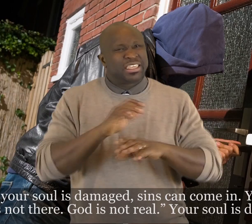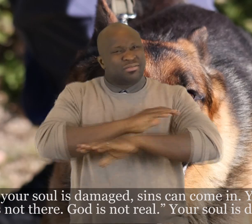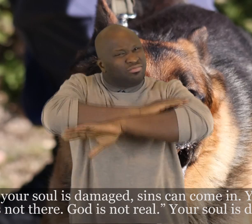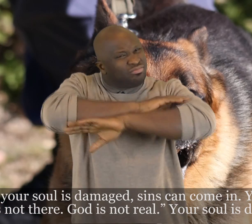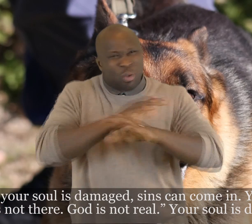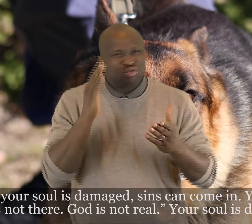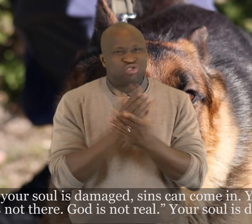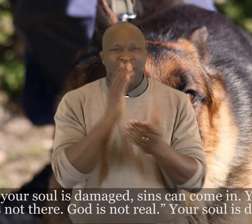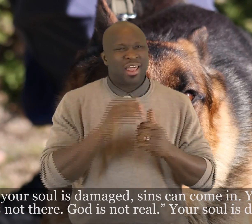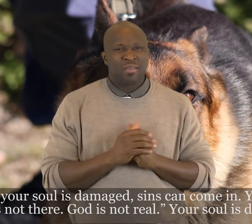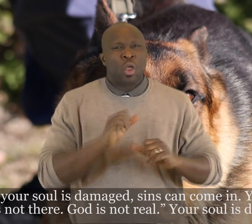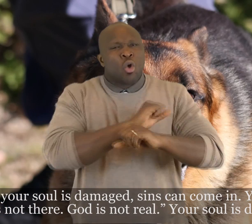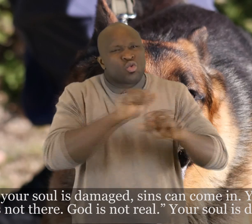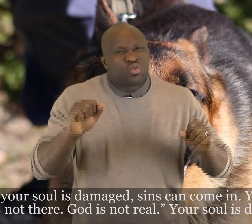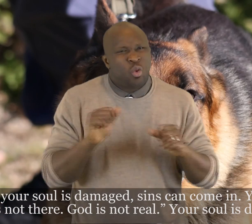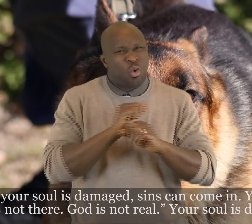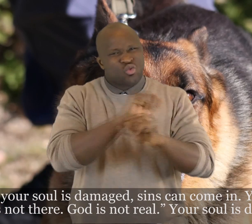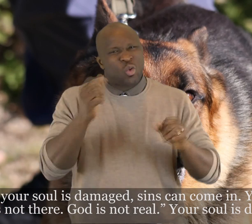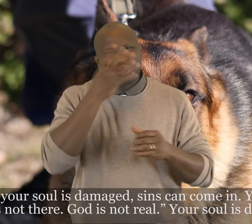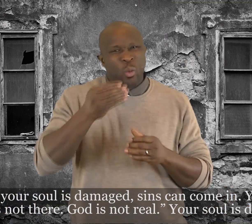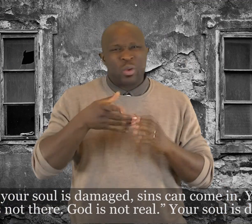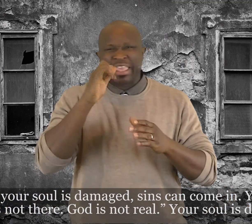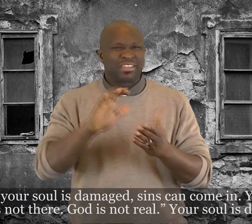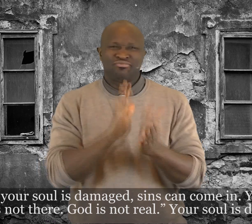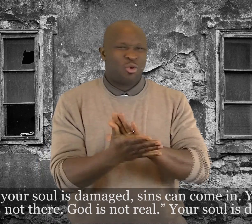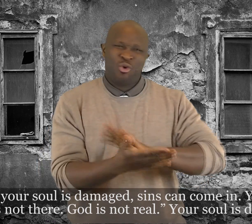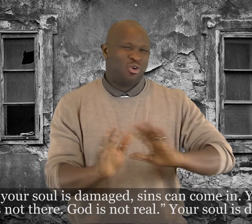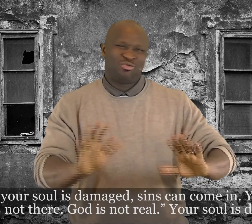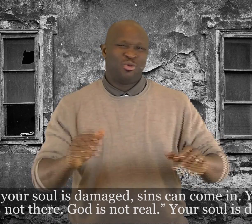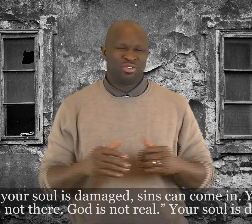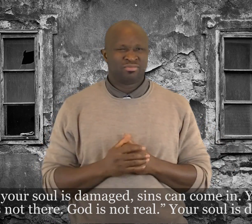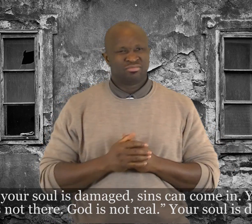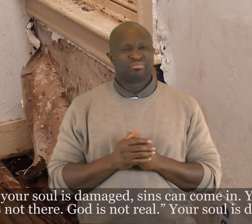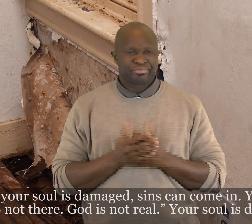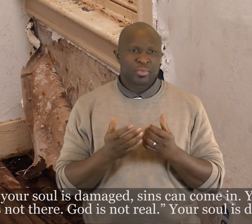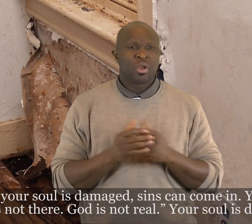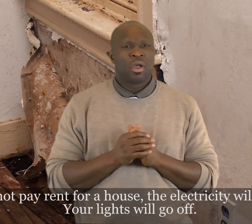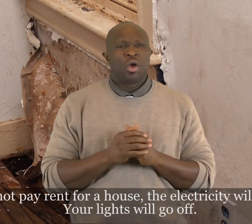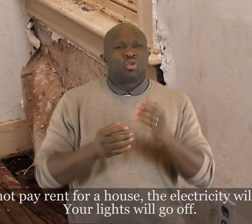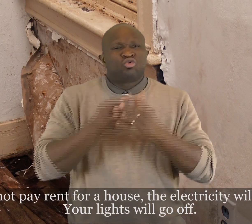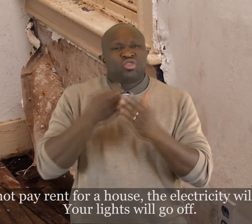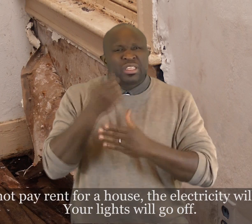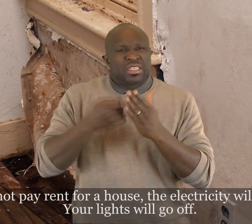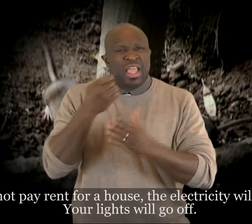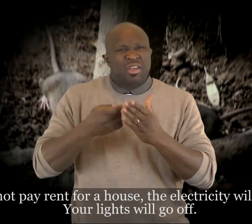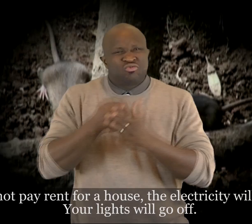now critical of God. Your house now is in a terrible state. There's rot everywhere, and there are rats